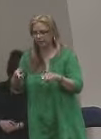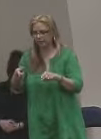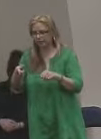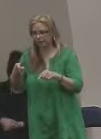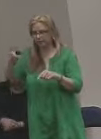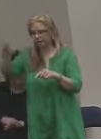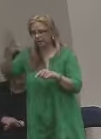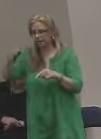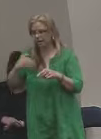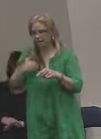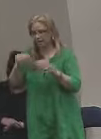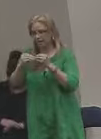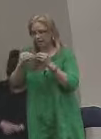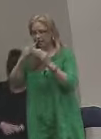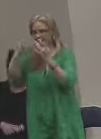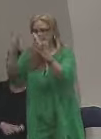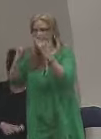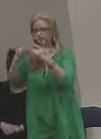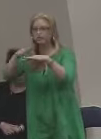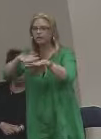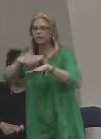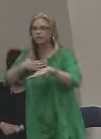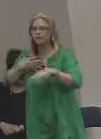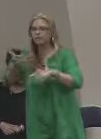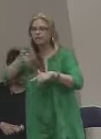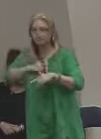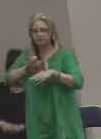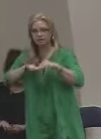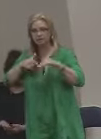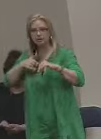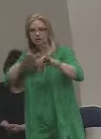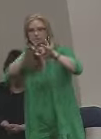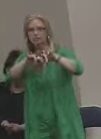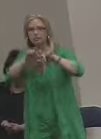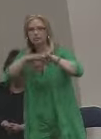God has more mercy on me than I did Mr. Ford. But I really don't deserve it.